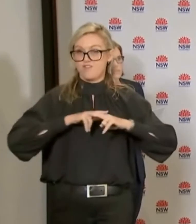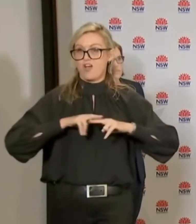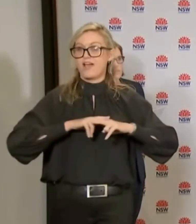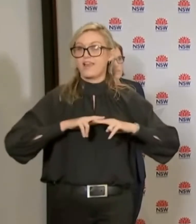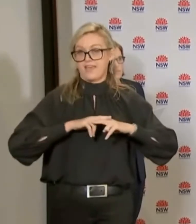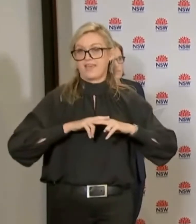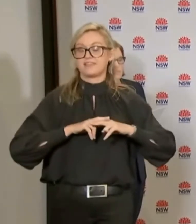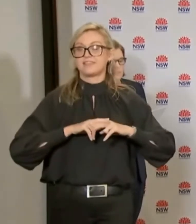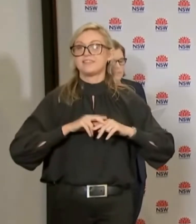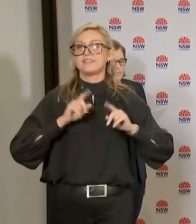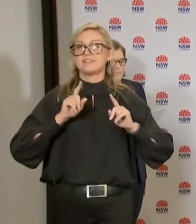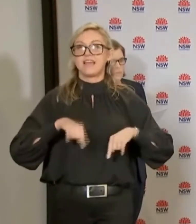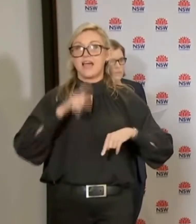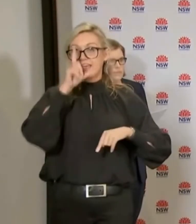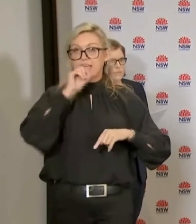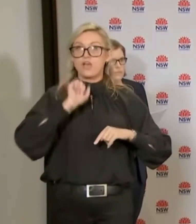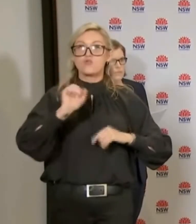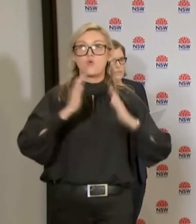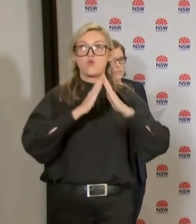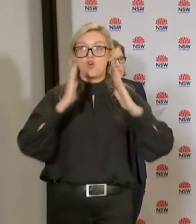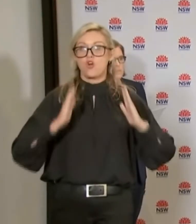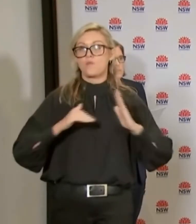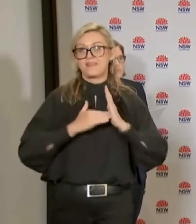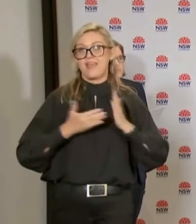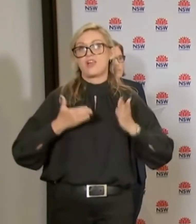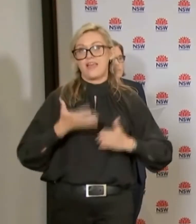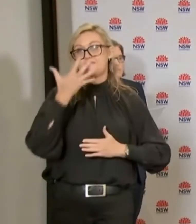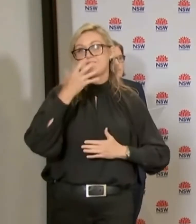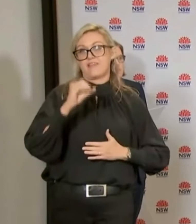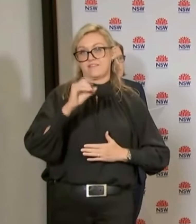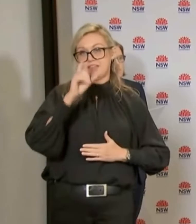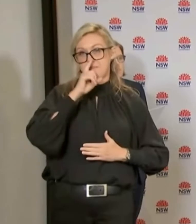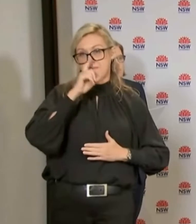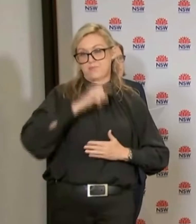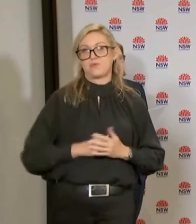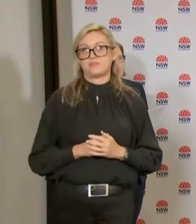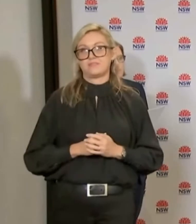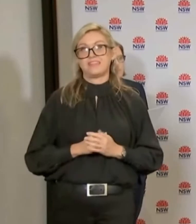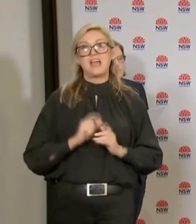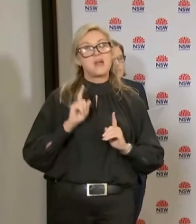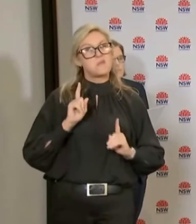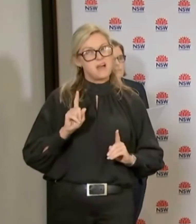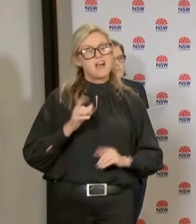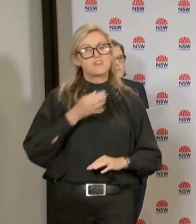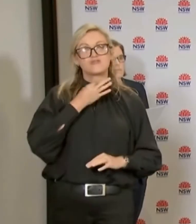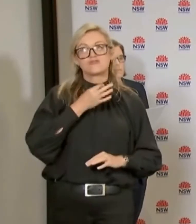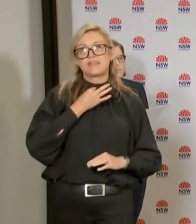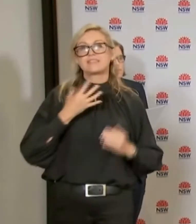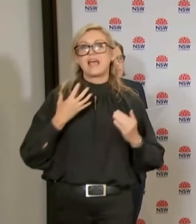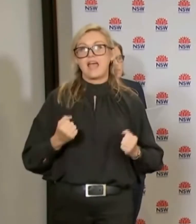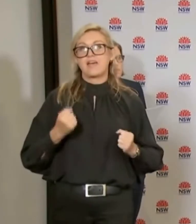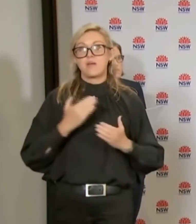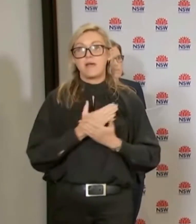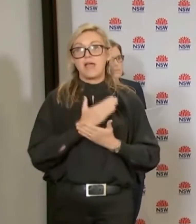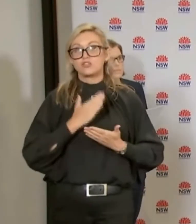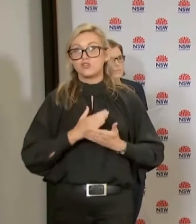be able to welcome 50 people into your home instead of 30. But please know that this comes with risk. Make sure nobody comes into